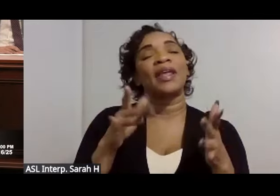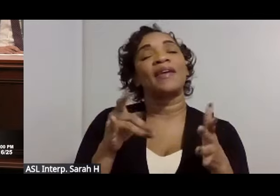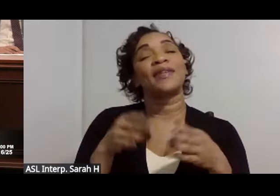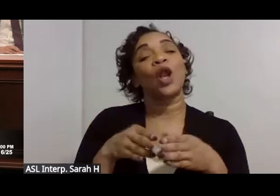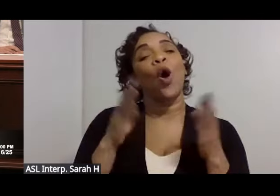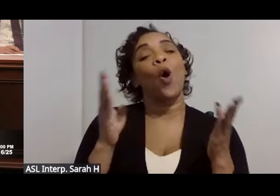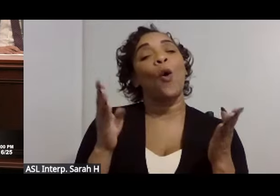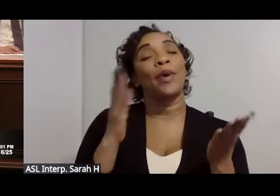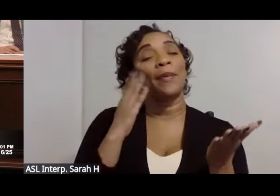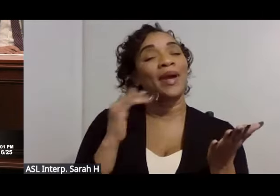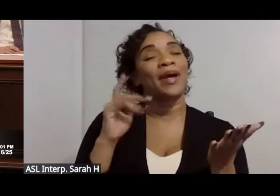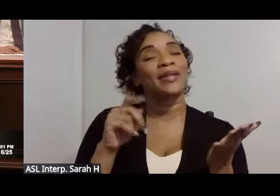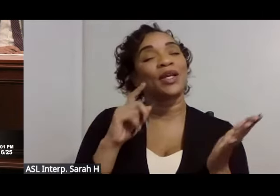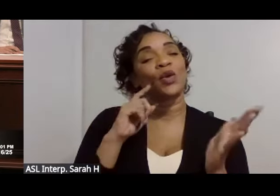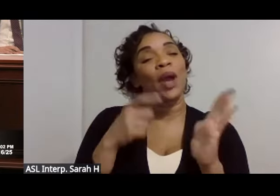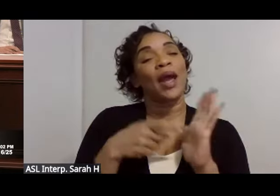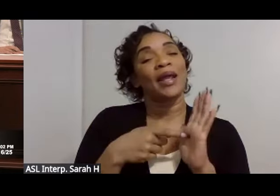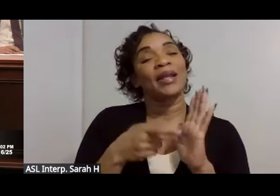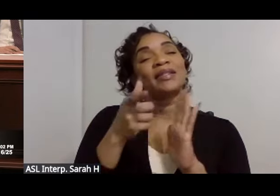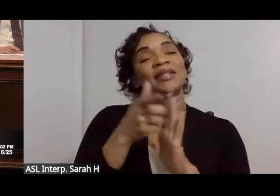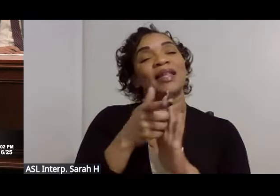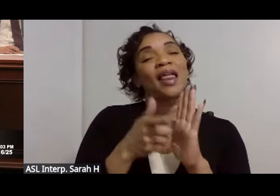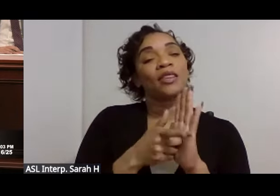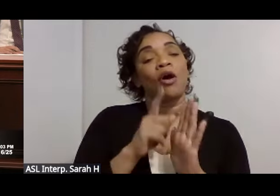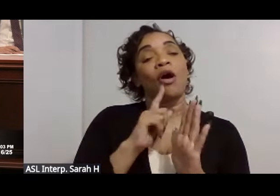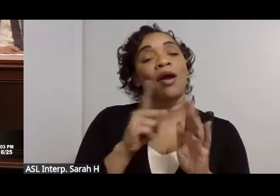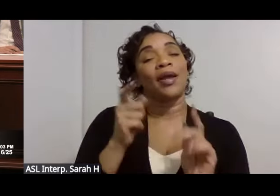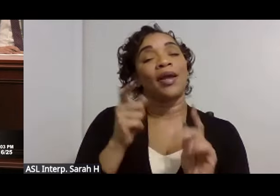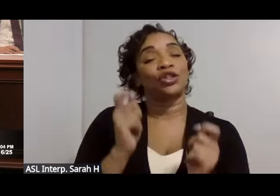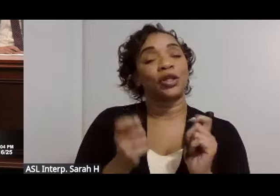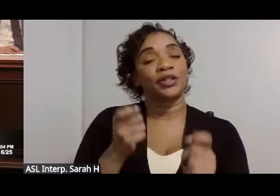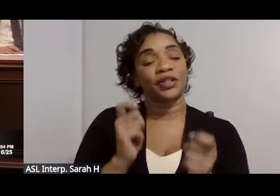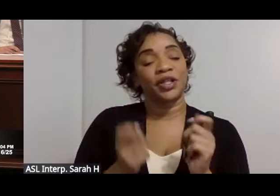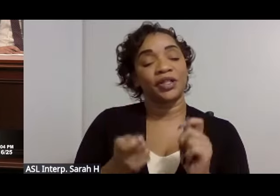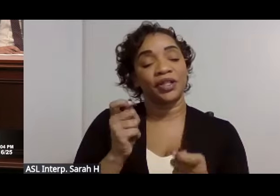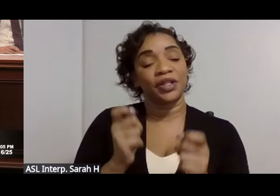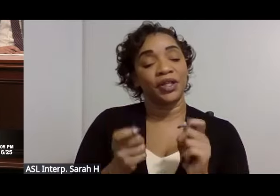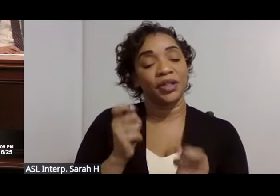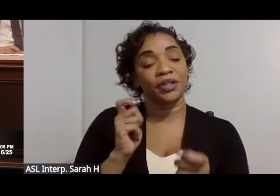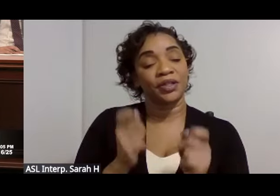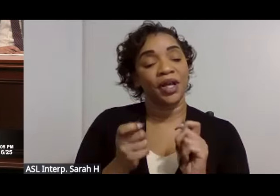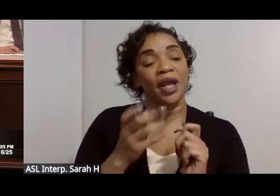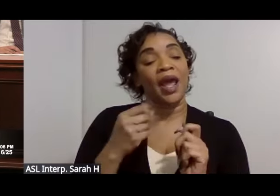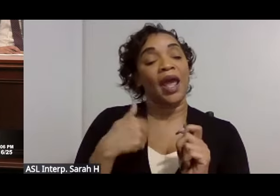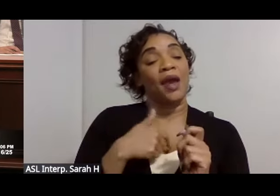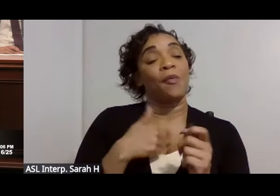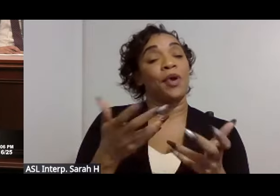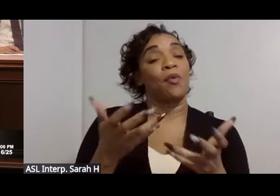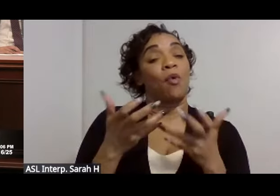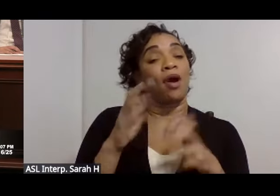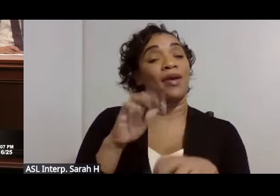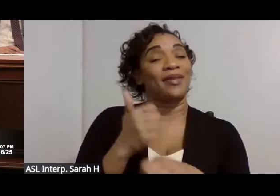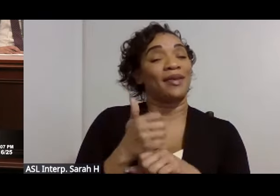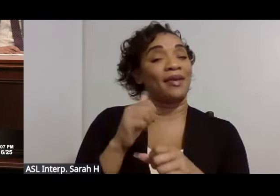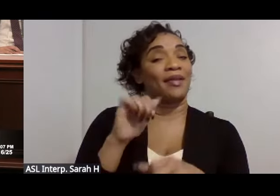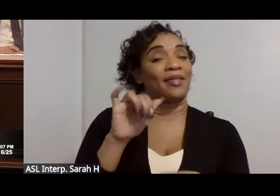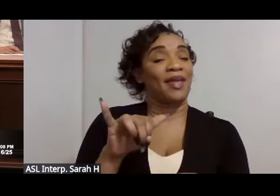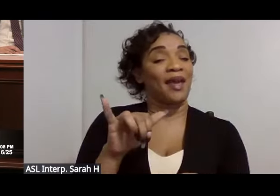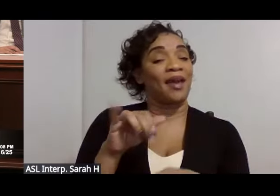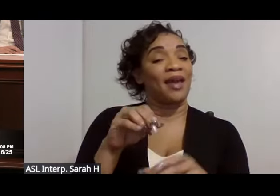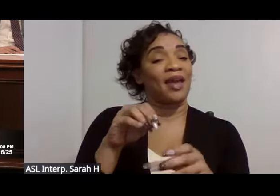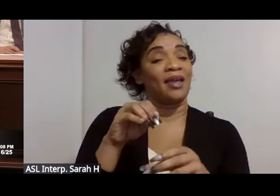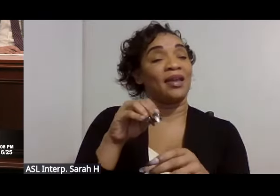recognizes, look, law is churning and changing every day. And we want that in the future to not allow someone to say, oh, I